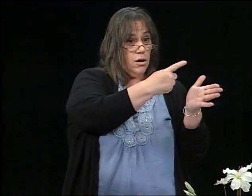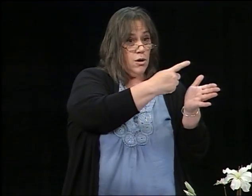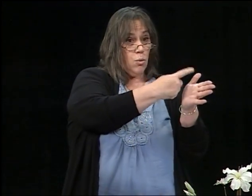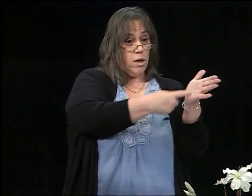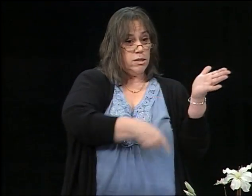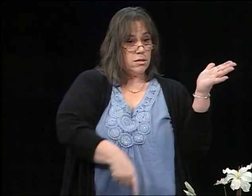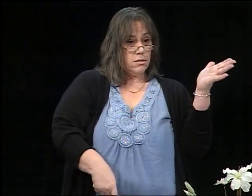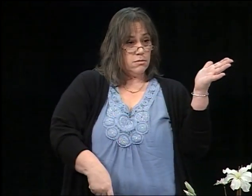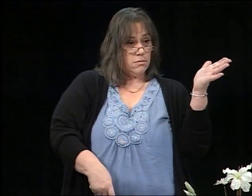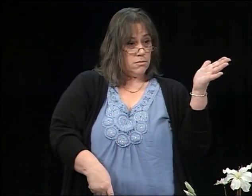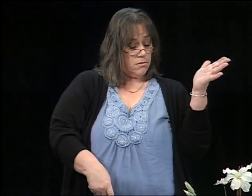What?